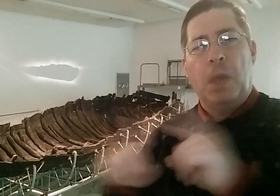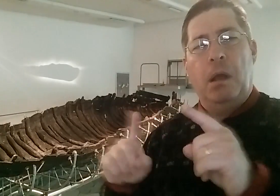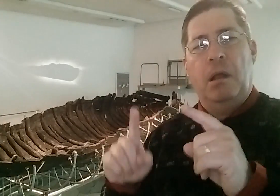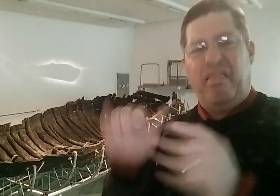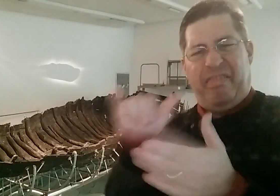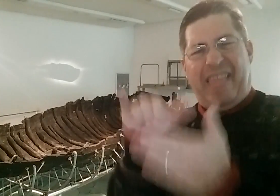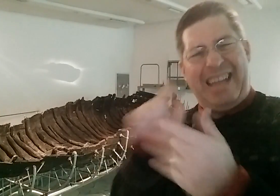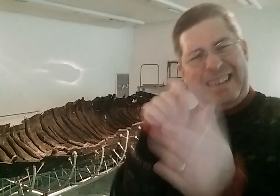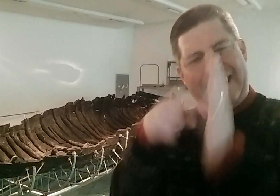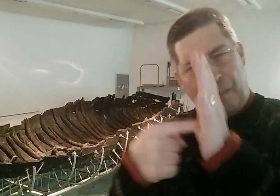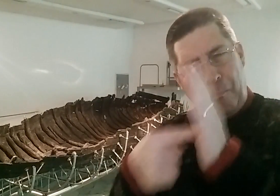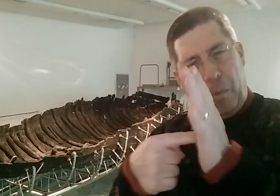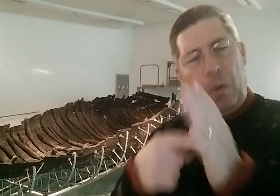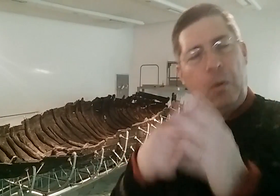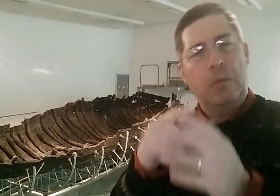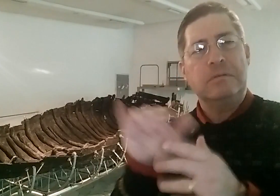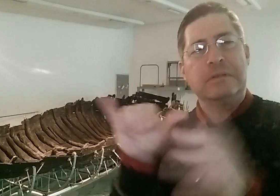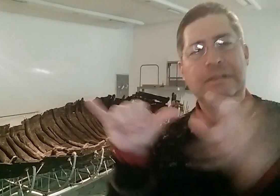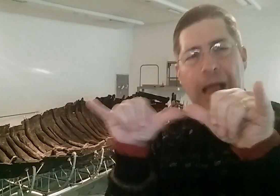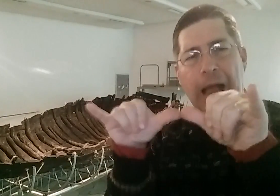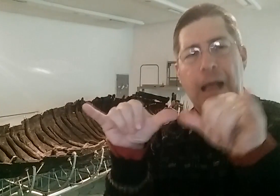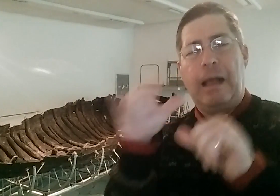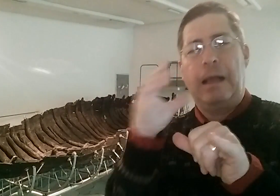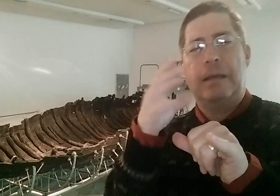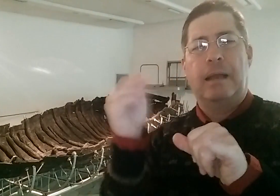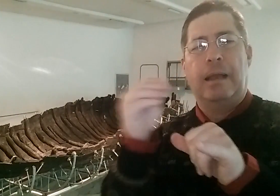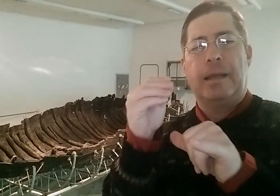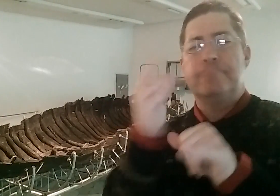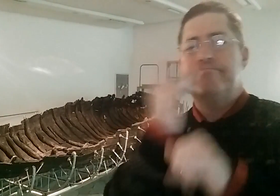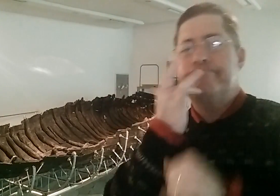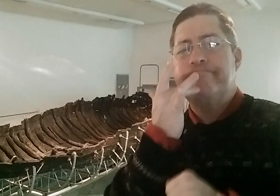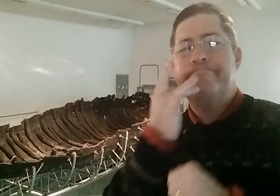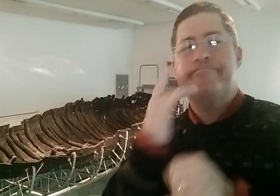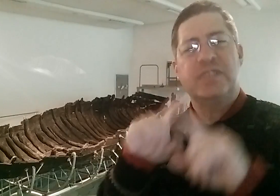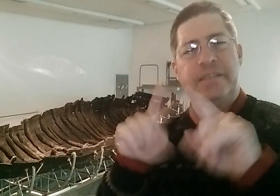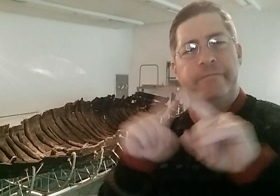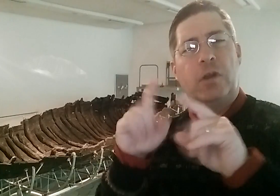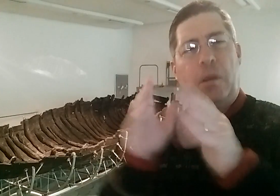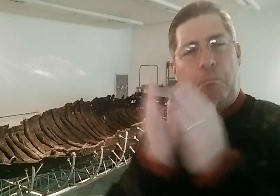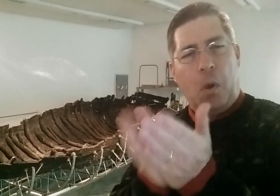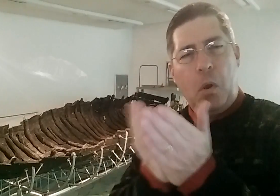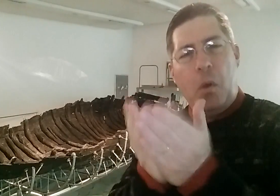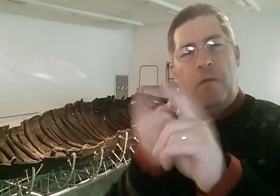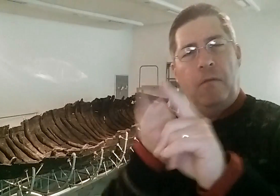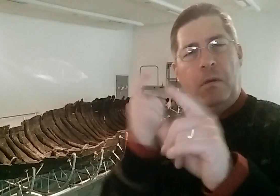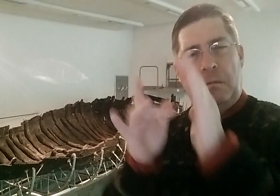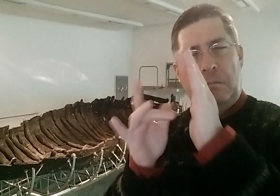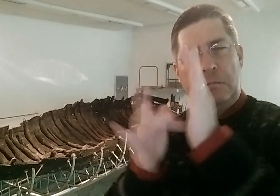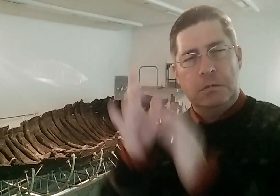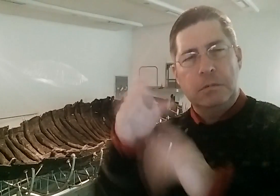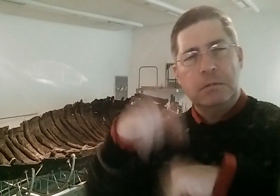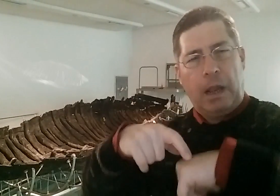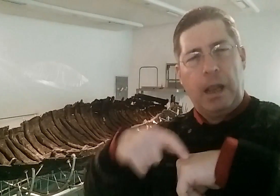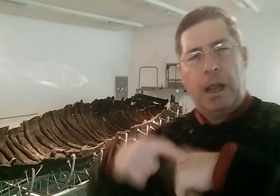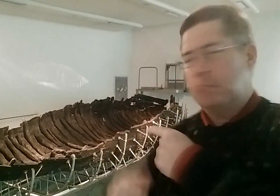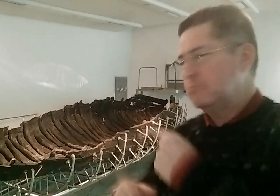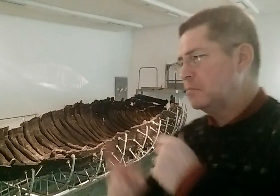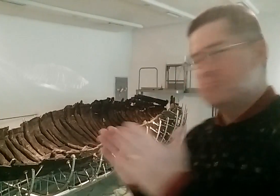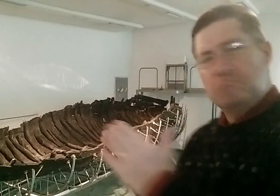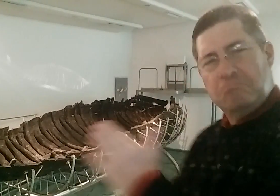Jesus would have ridden in, but it's the same kind of boat, possibly the same size of boat,